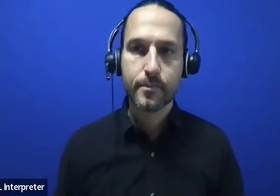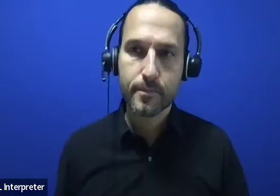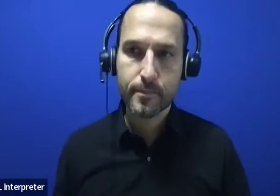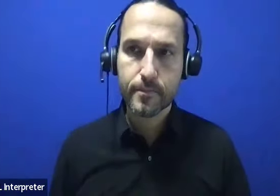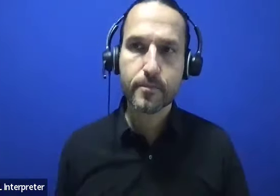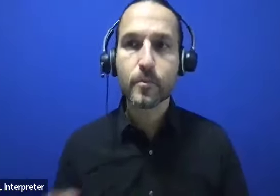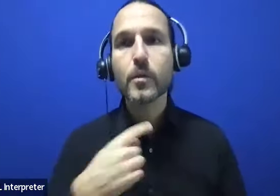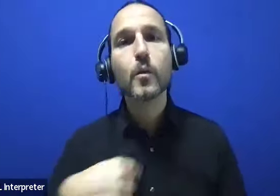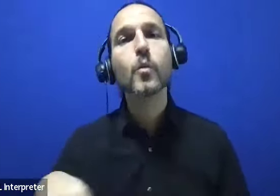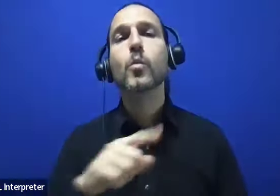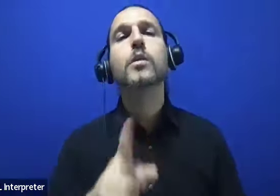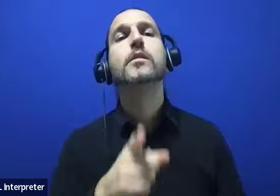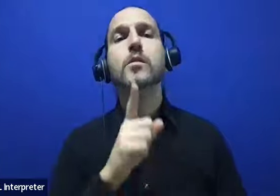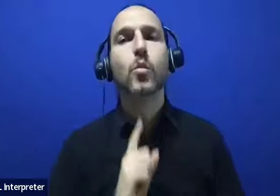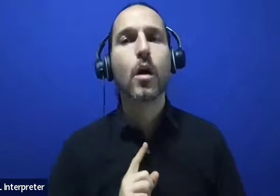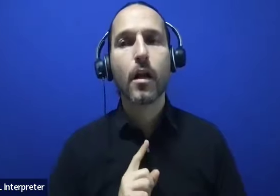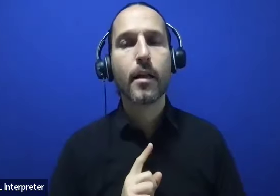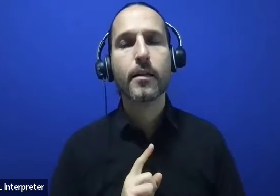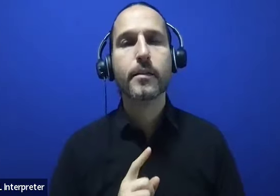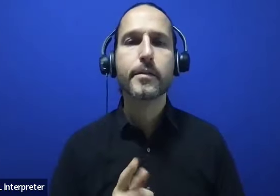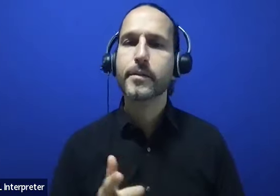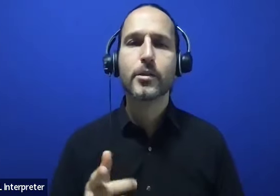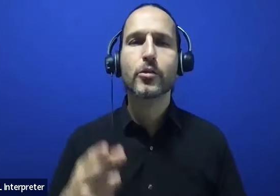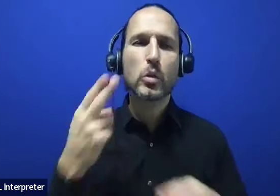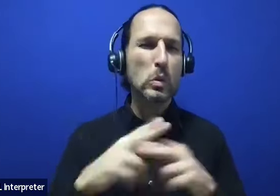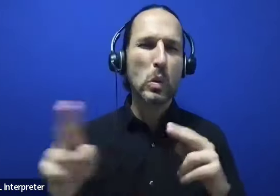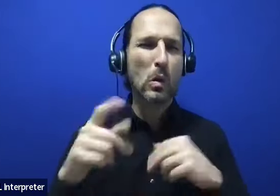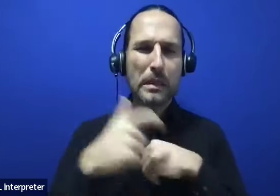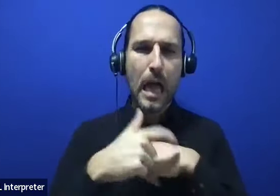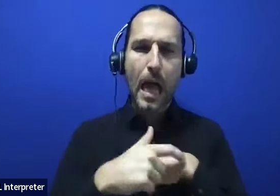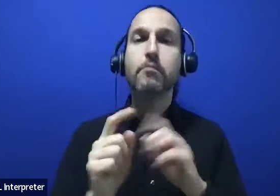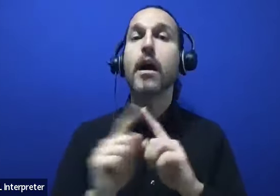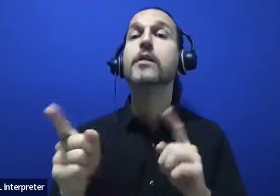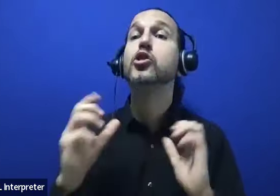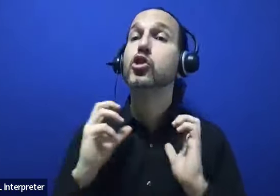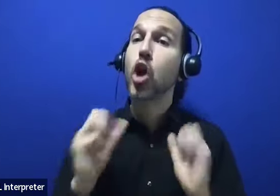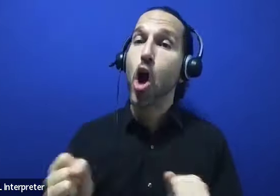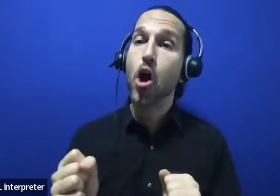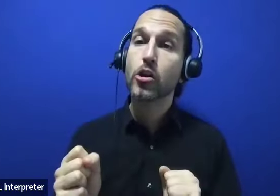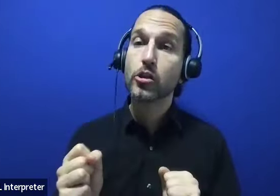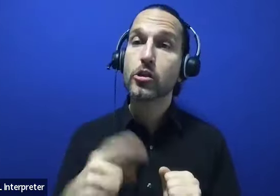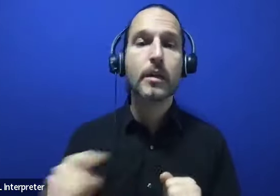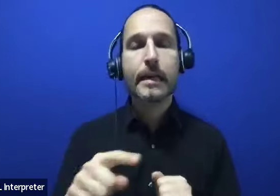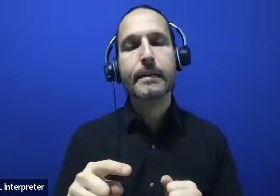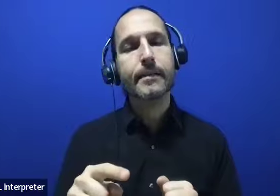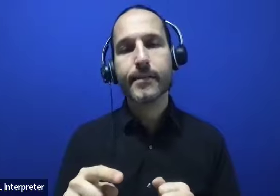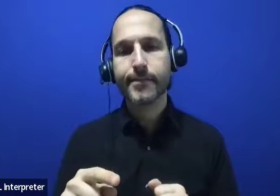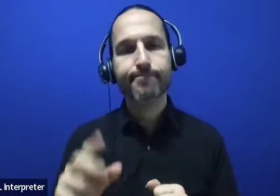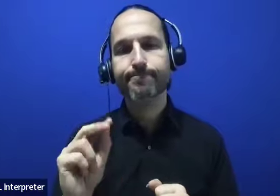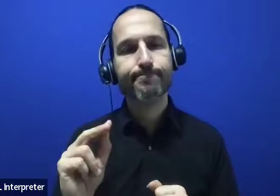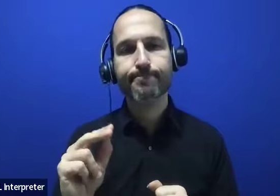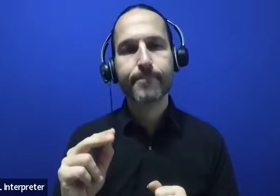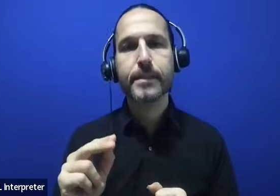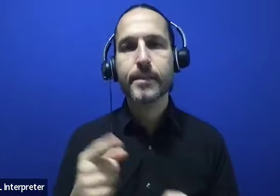We swallow in a tenth of a second. But kids with Charge, many of them don't.